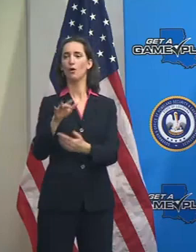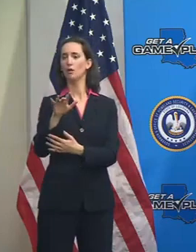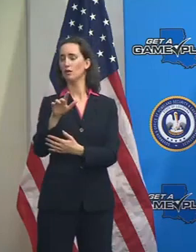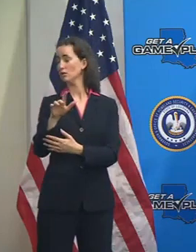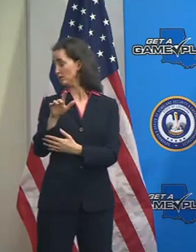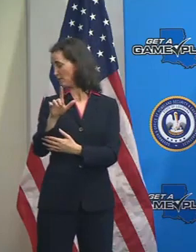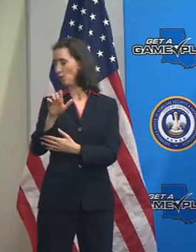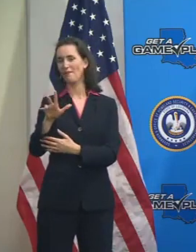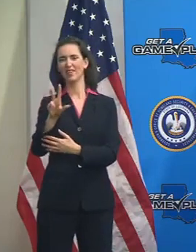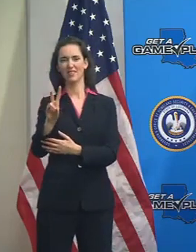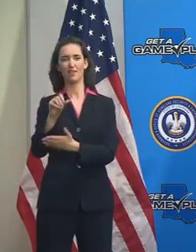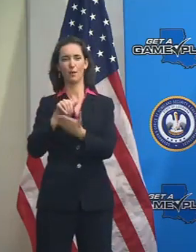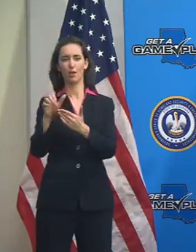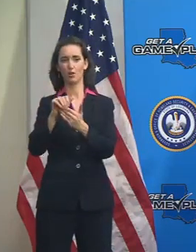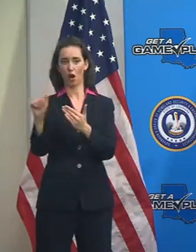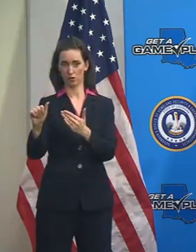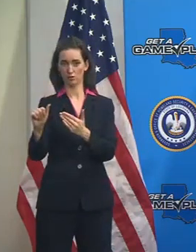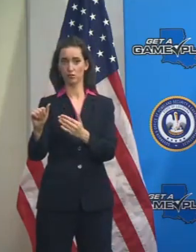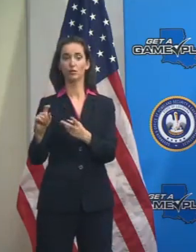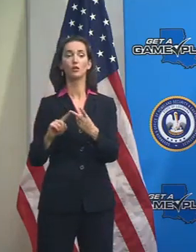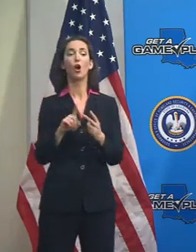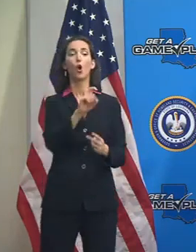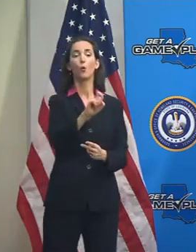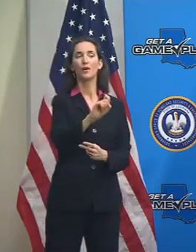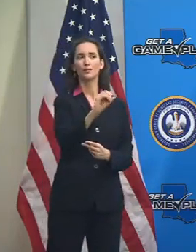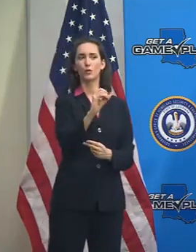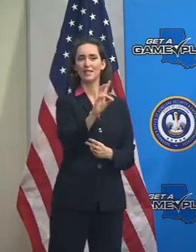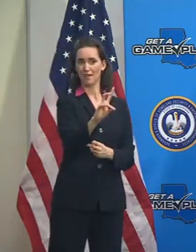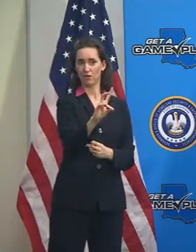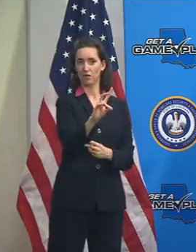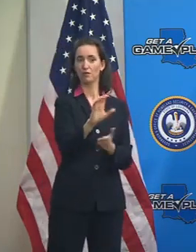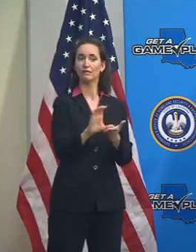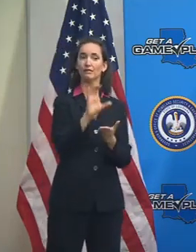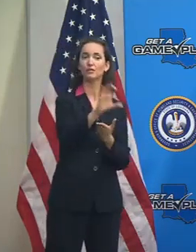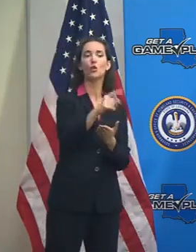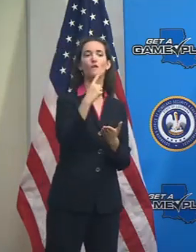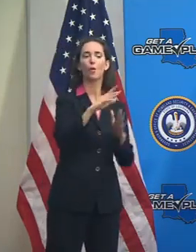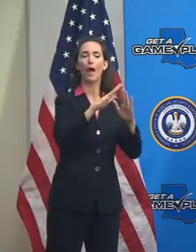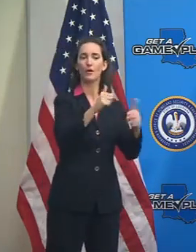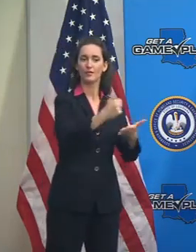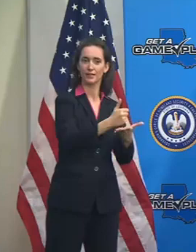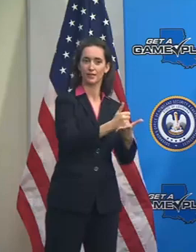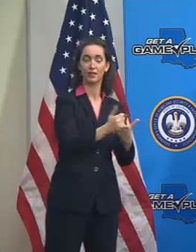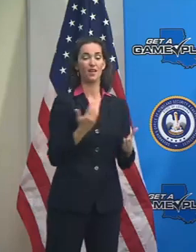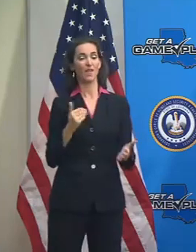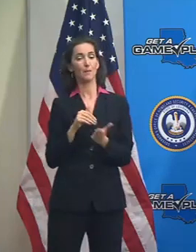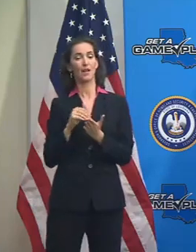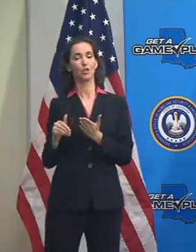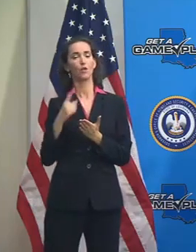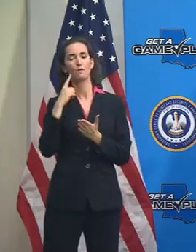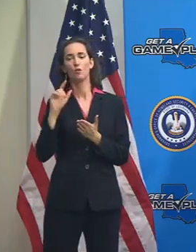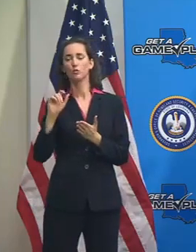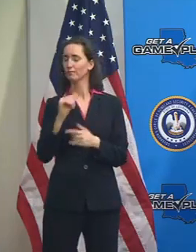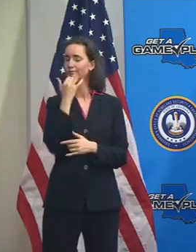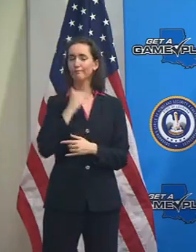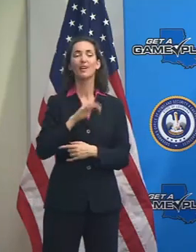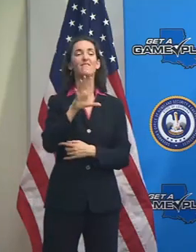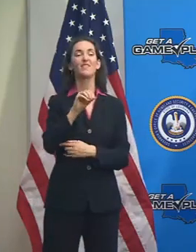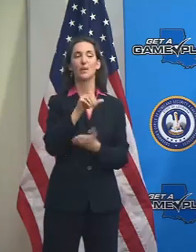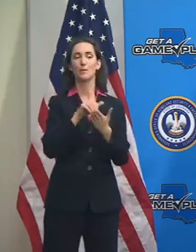survivors. Almost $107 million of that is for housing assistance, and $50 million is for other needs